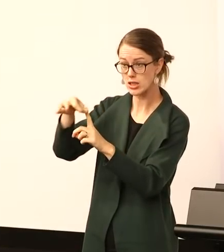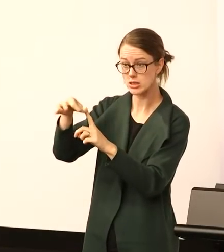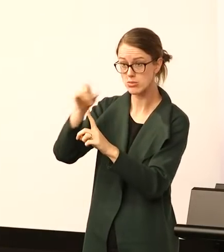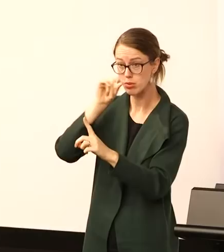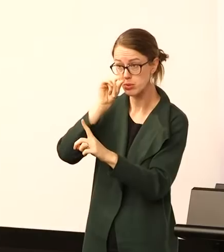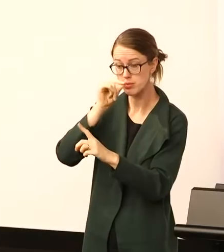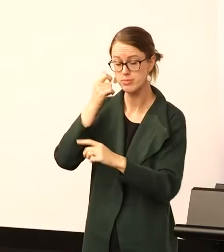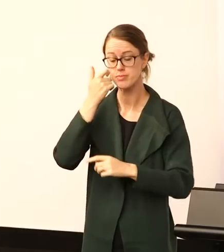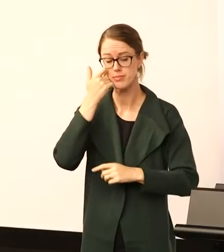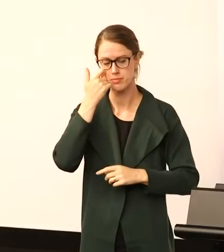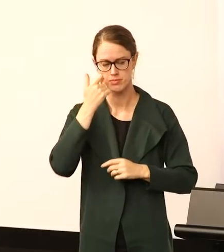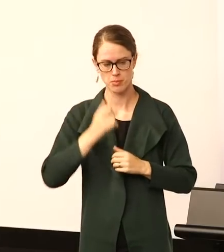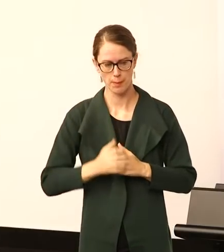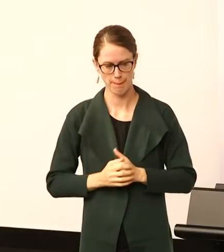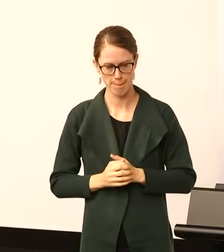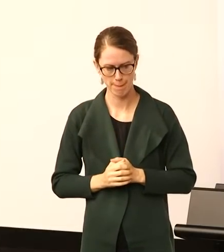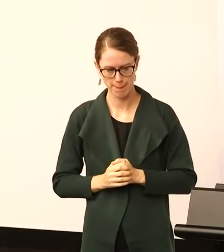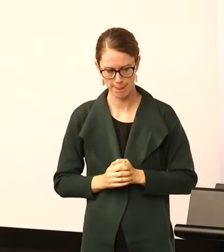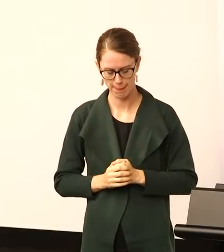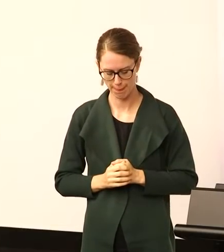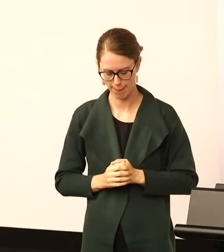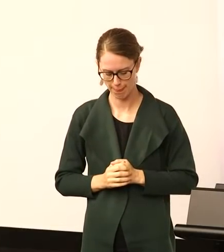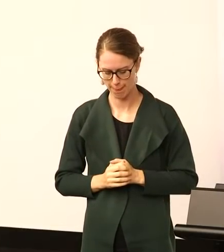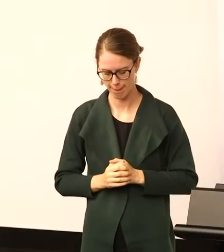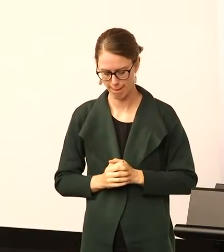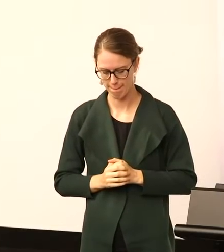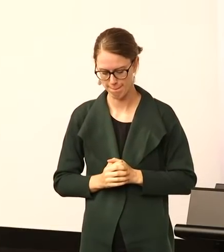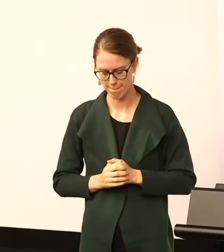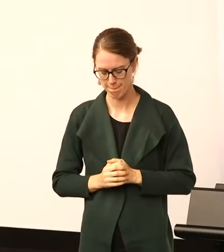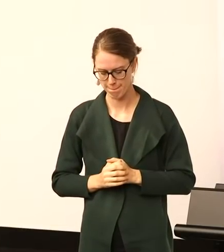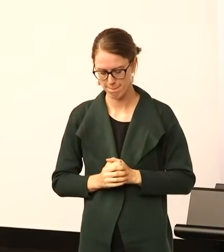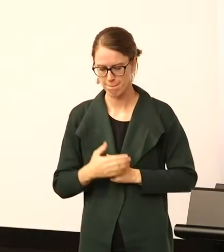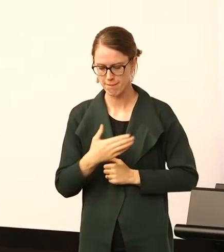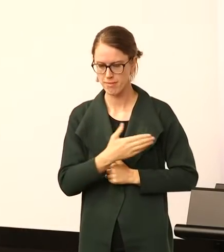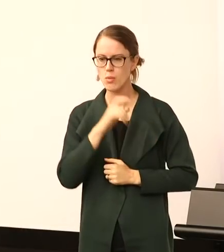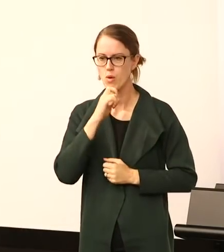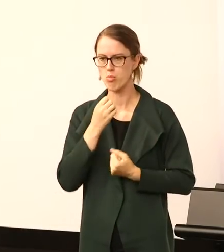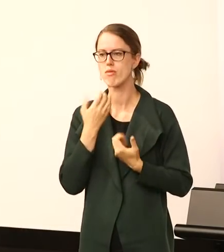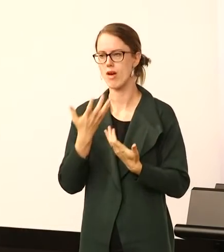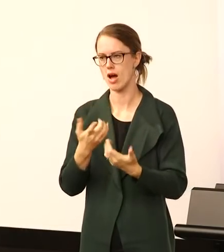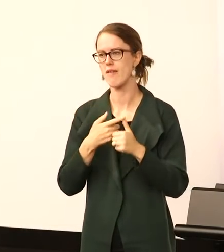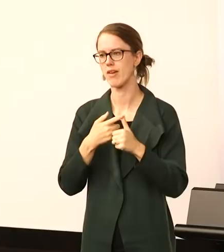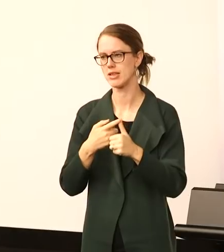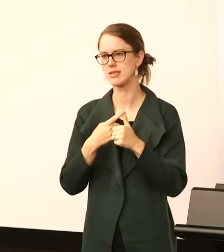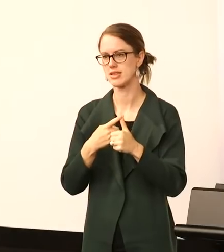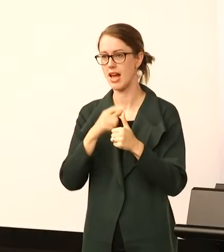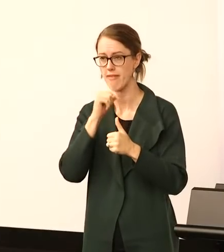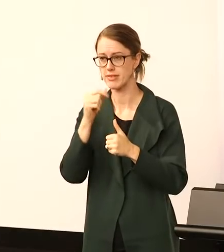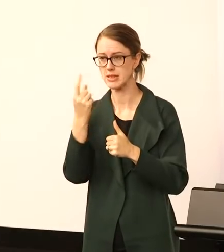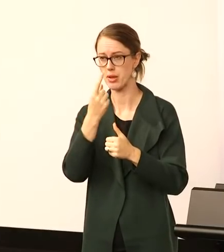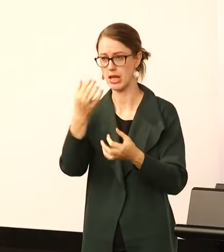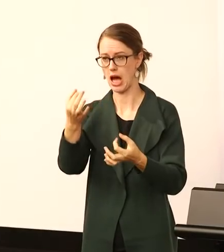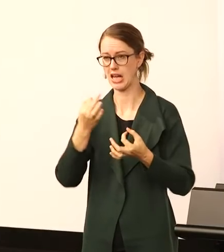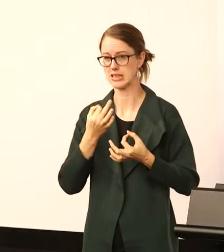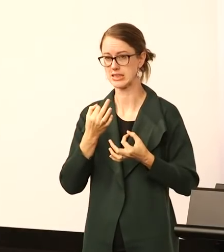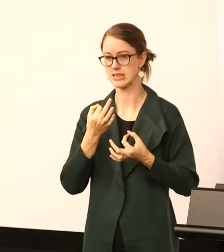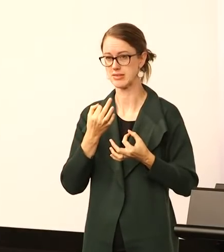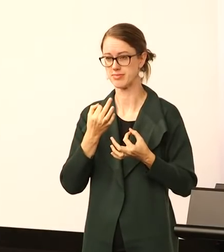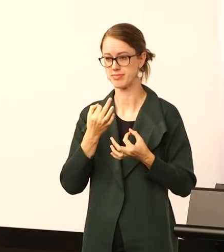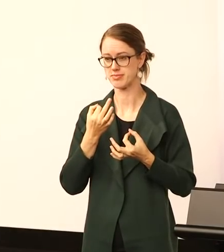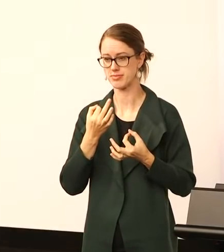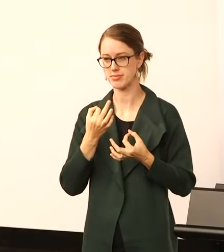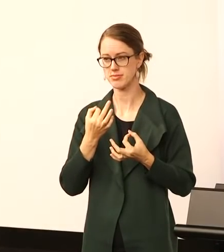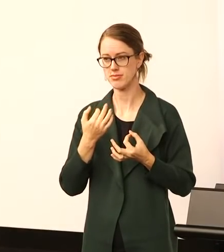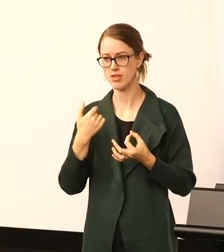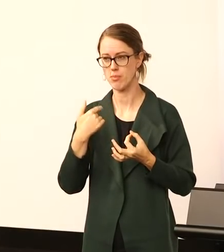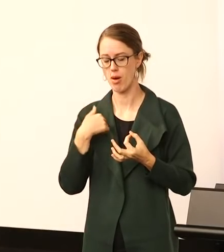bubble? Yeah, so we will give advice around that if asked.